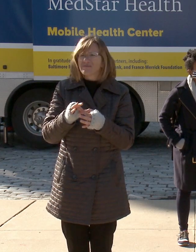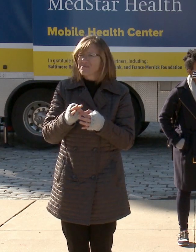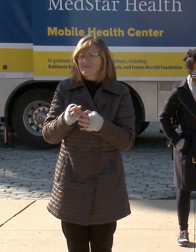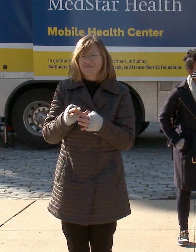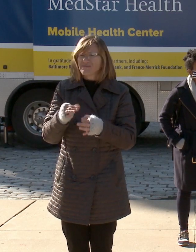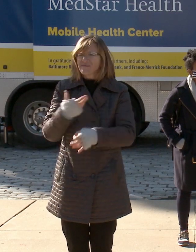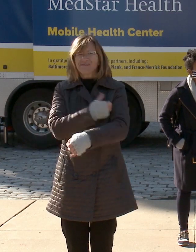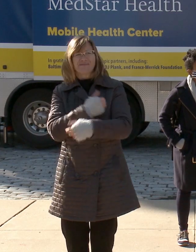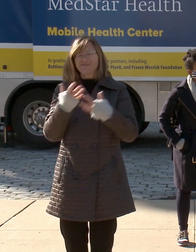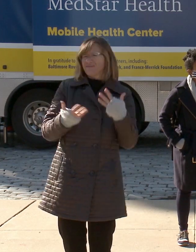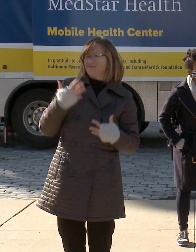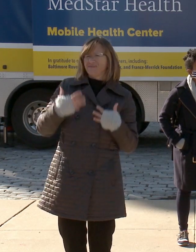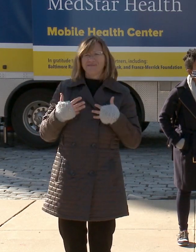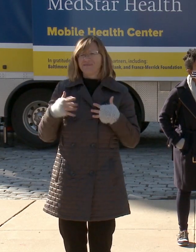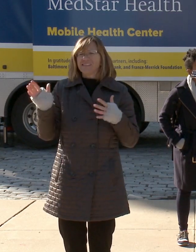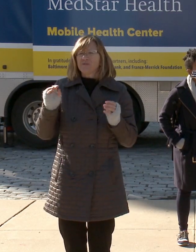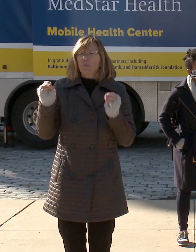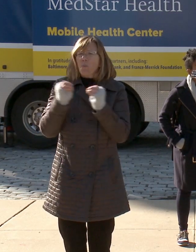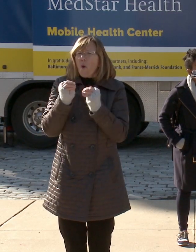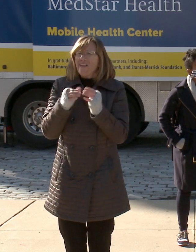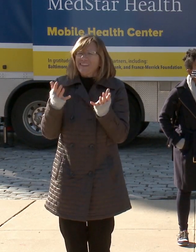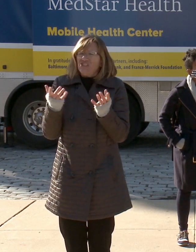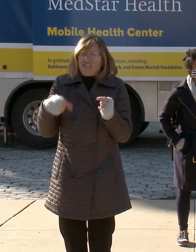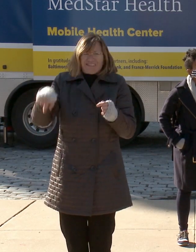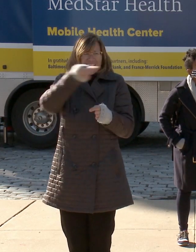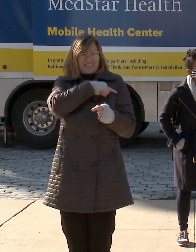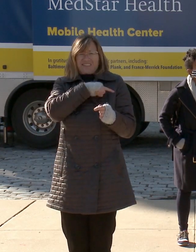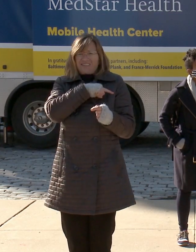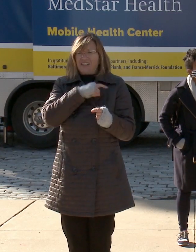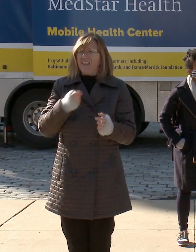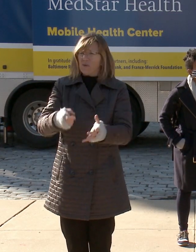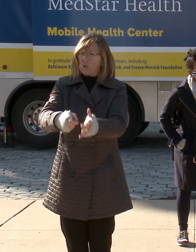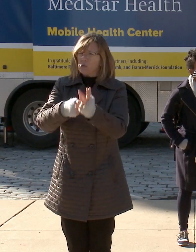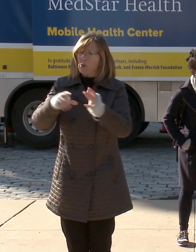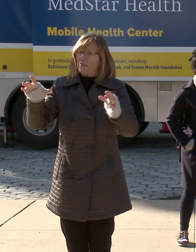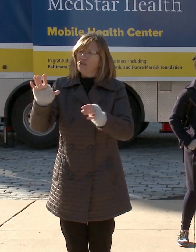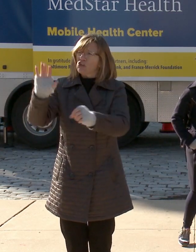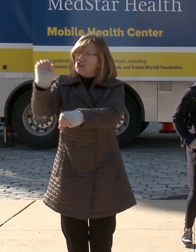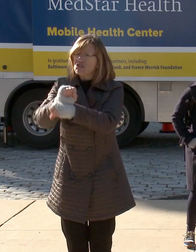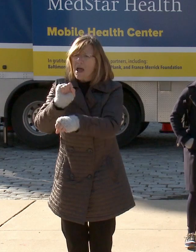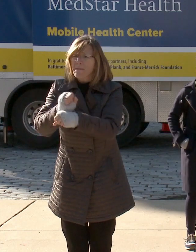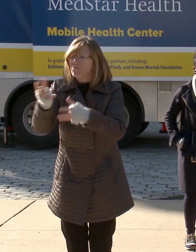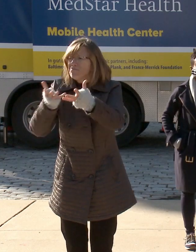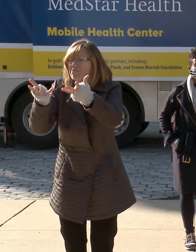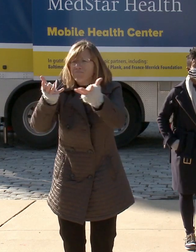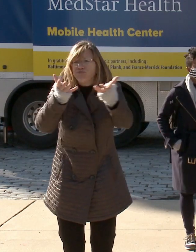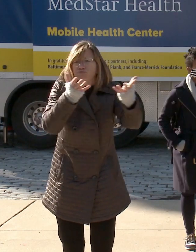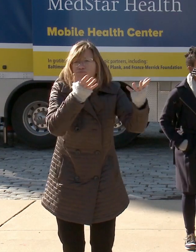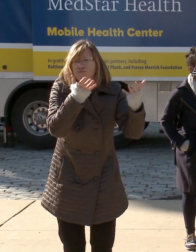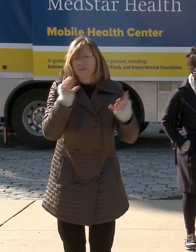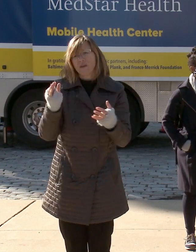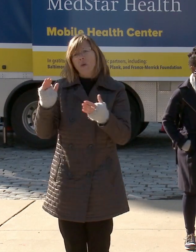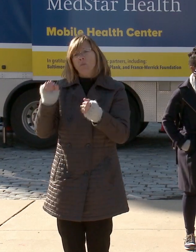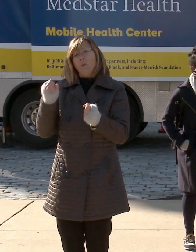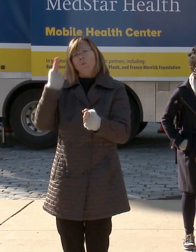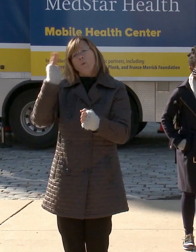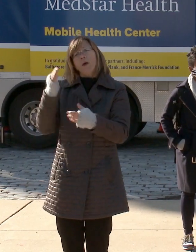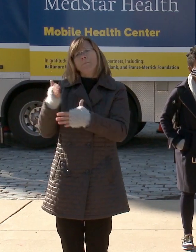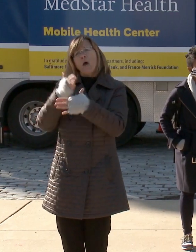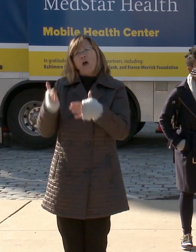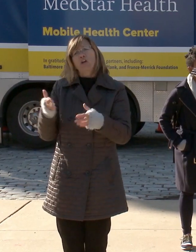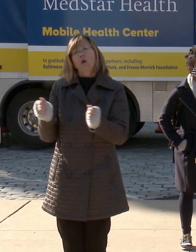it's greater than our health partners, right? They're doing their portion. They're going to help with that. They continue to do that. But we'll be partnering the health department of the city